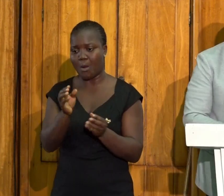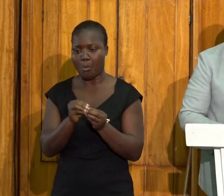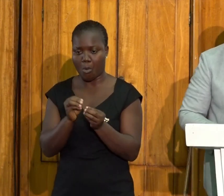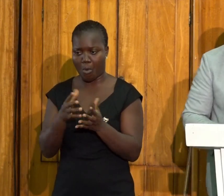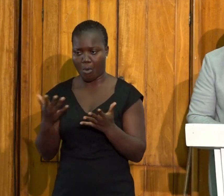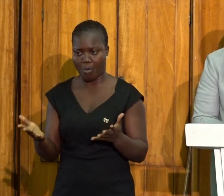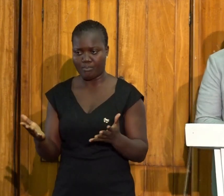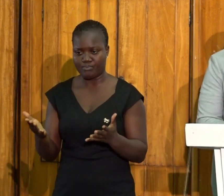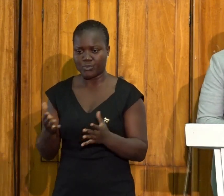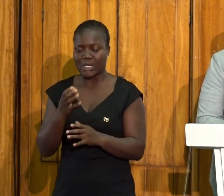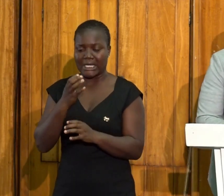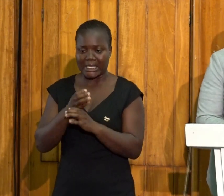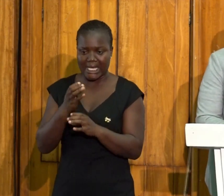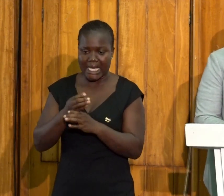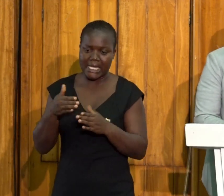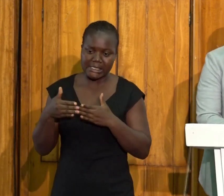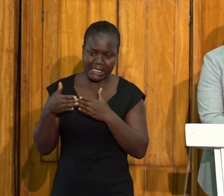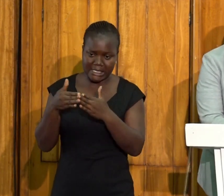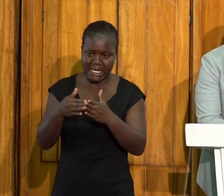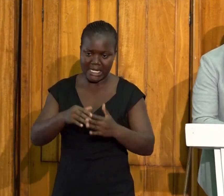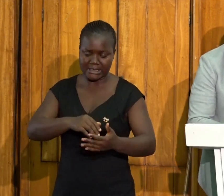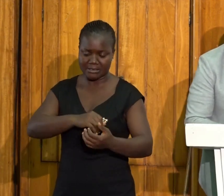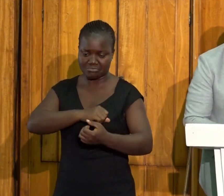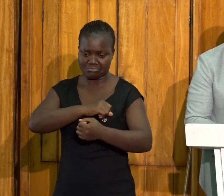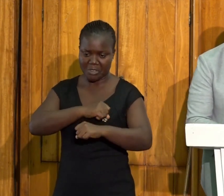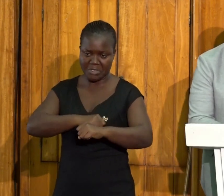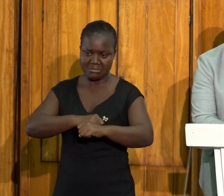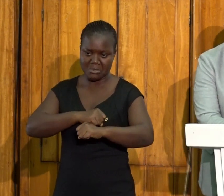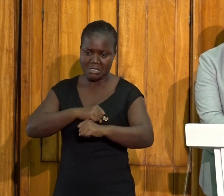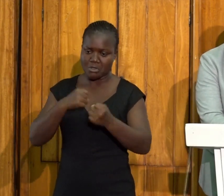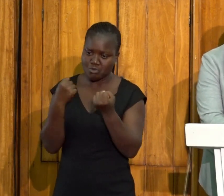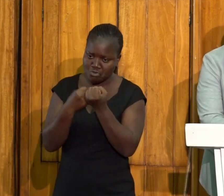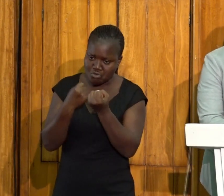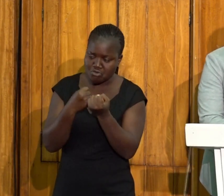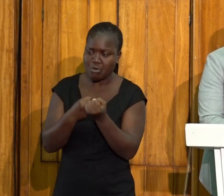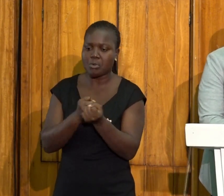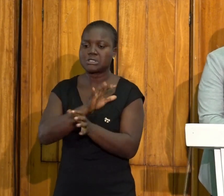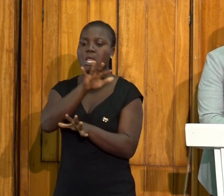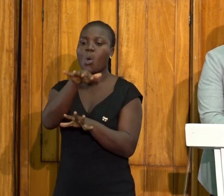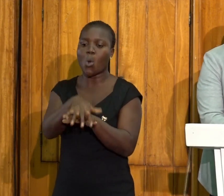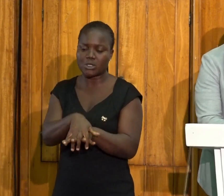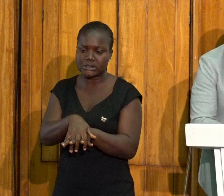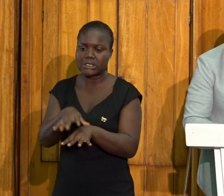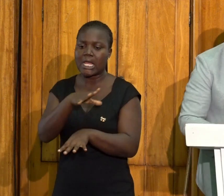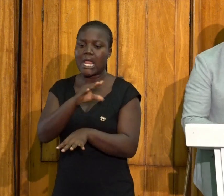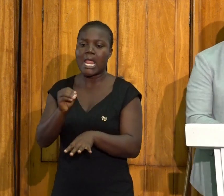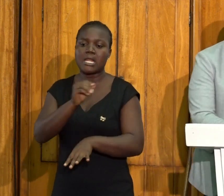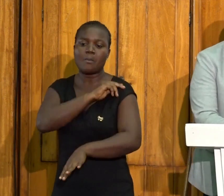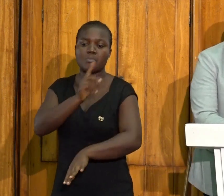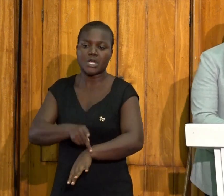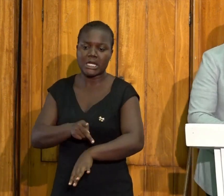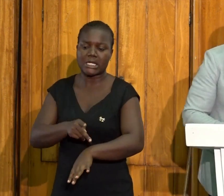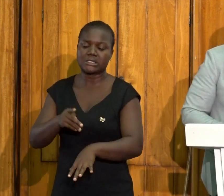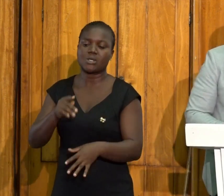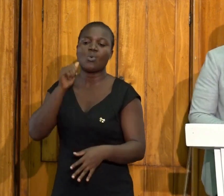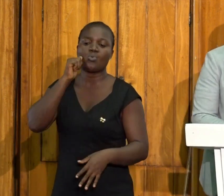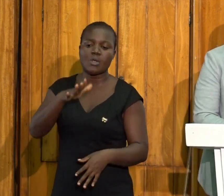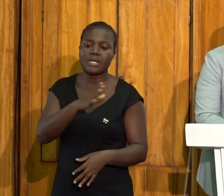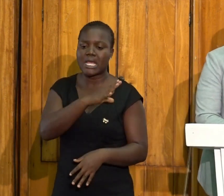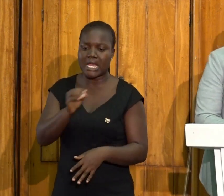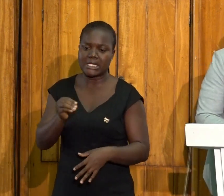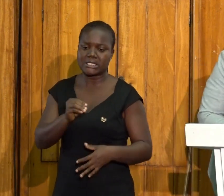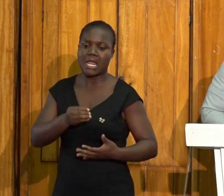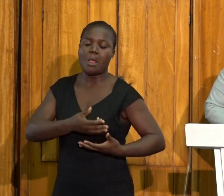ethical guidance and supporting inclusion of pregnant and lactating women or people, ongoing surveillance